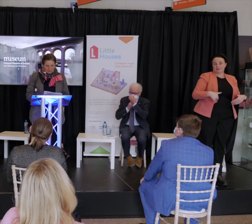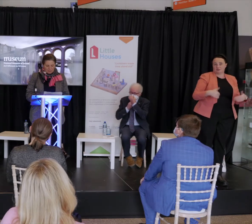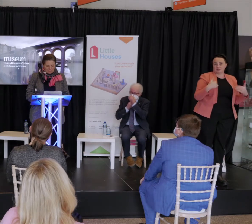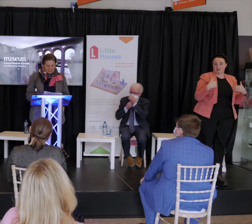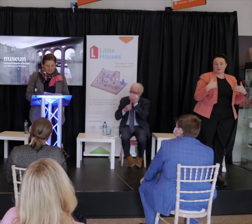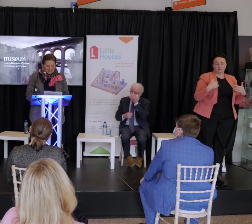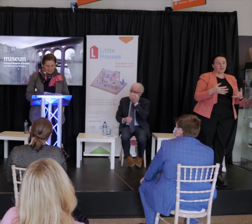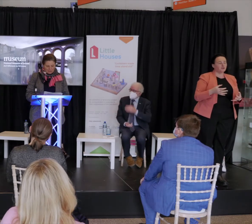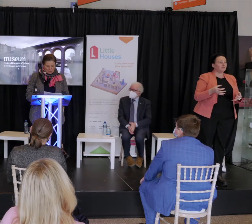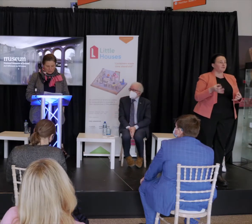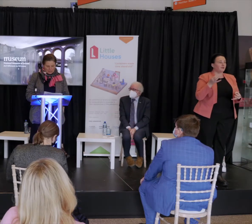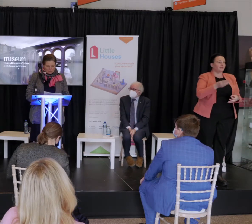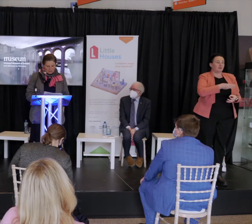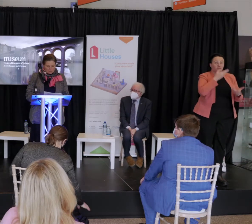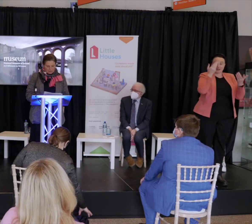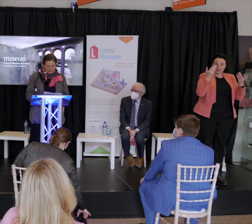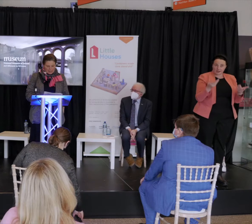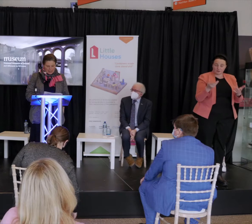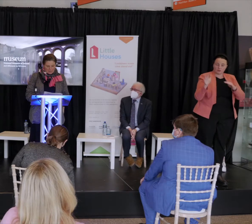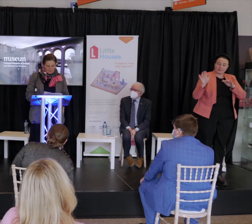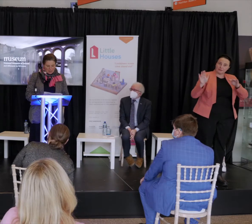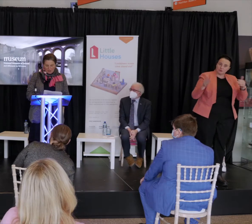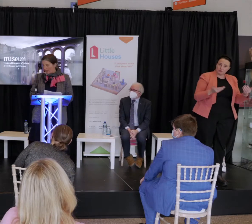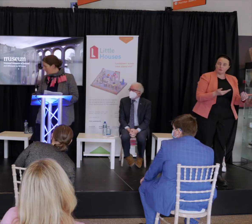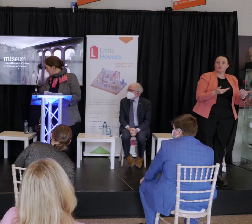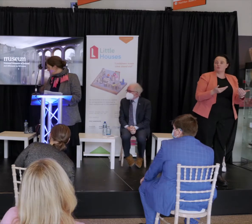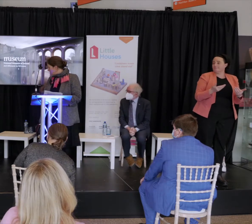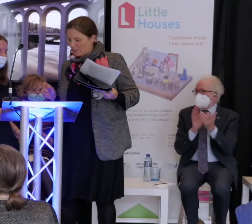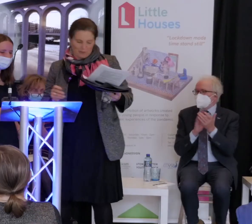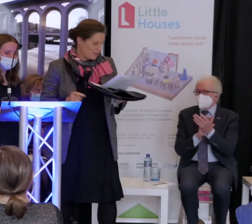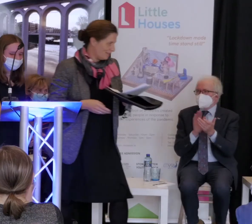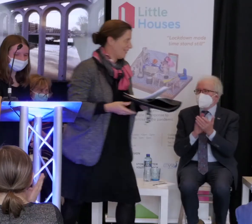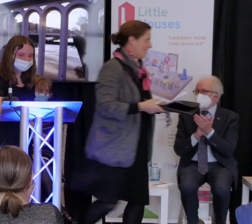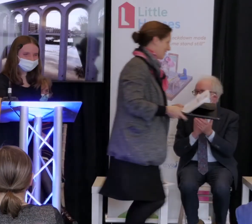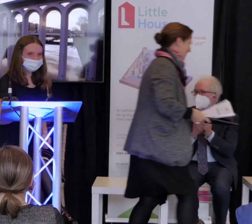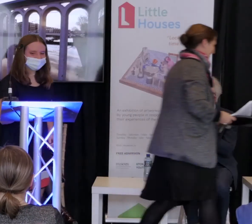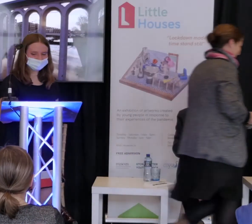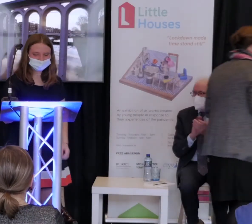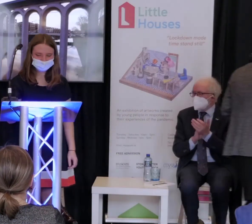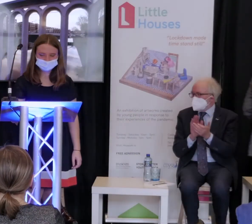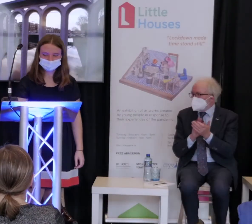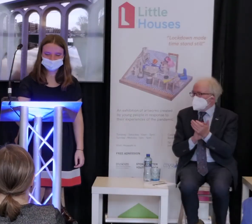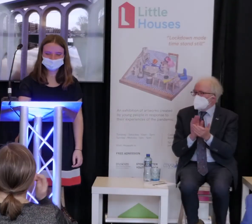it's my great pleasure now to introduce Irina.